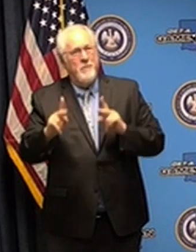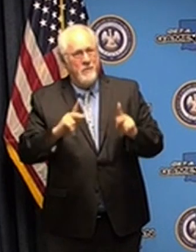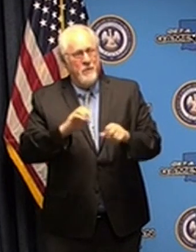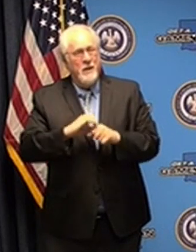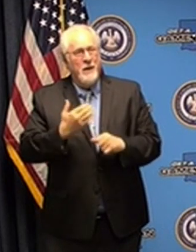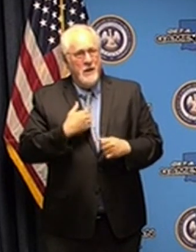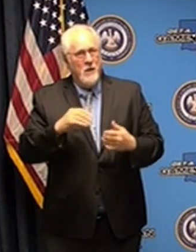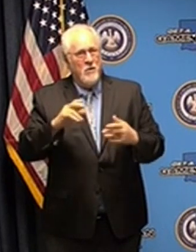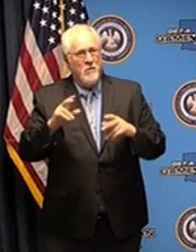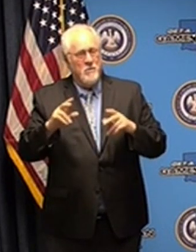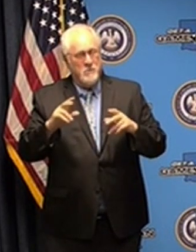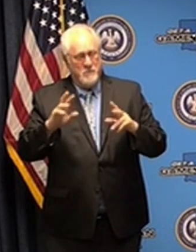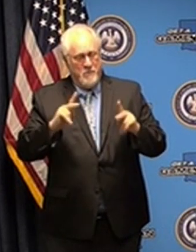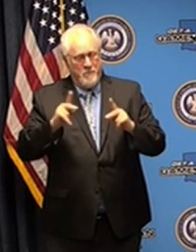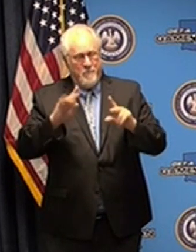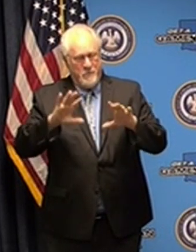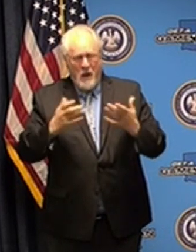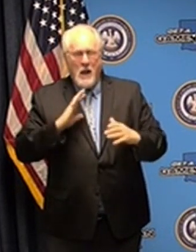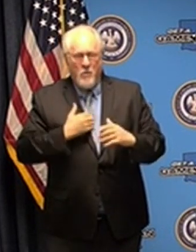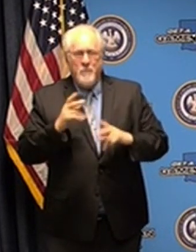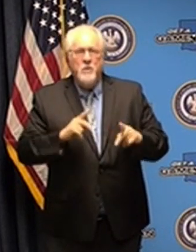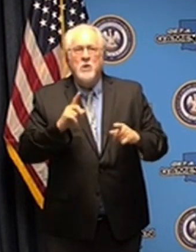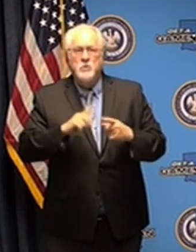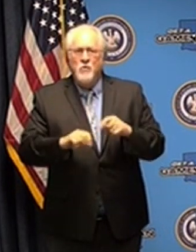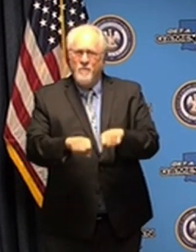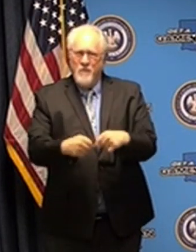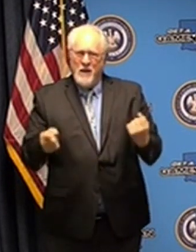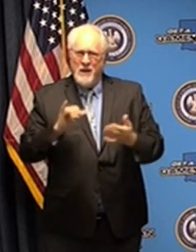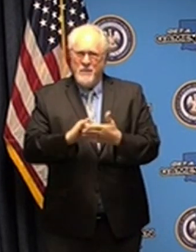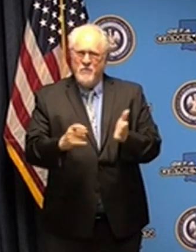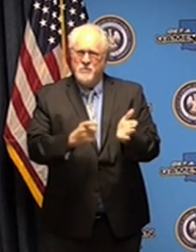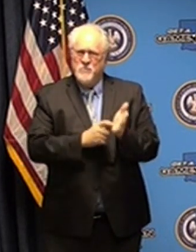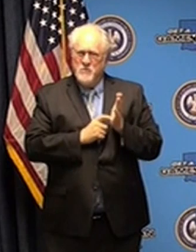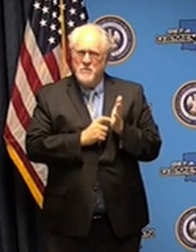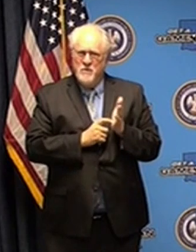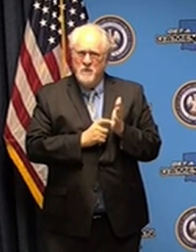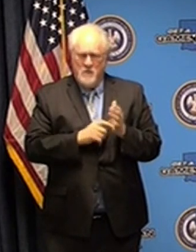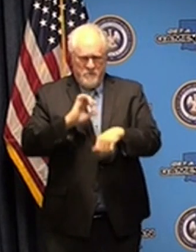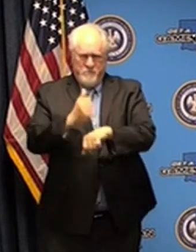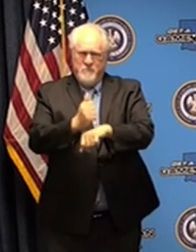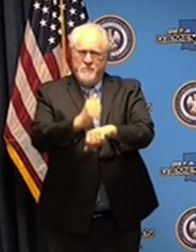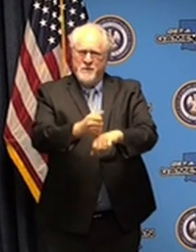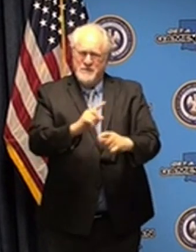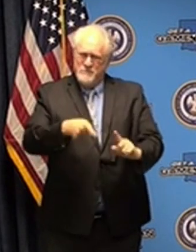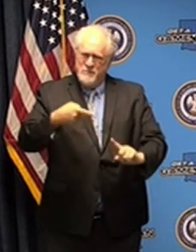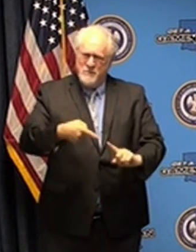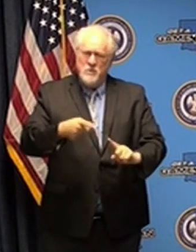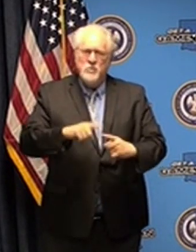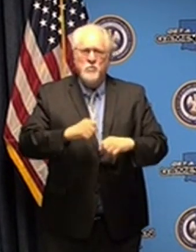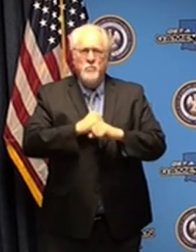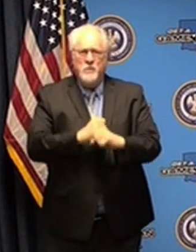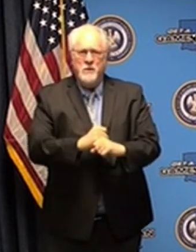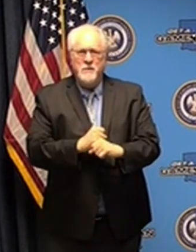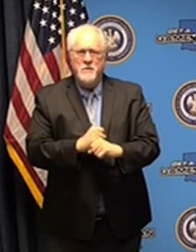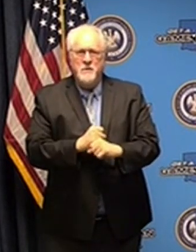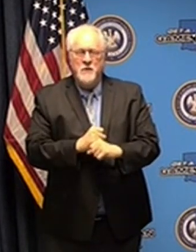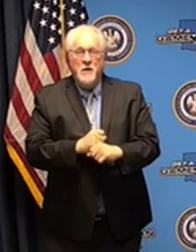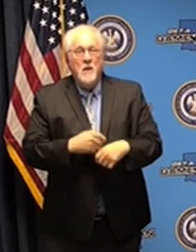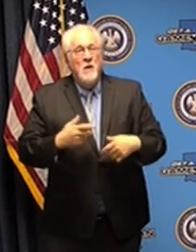in our population, in our citizenry, I should say, to violate those measures that are in place specifically to protect